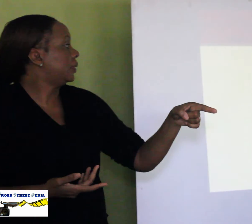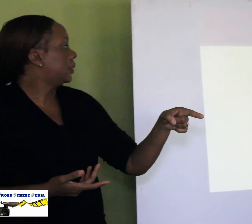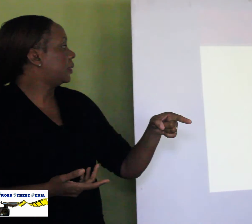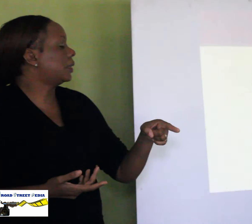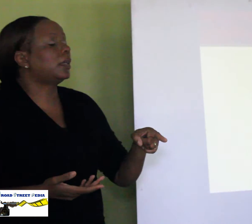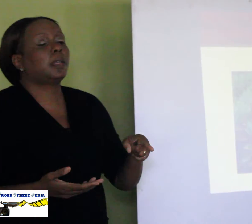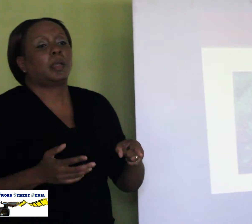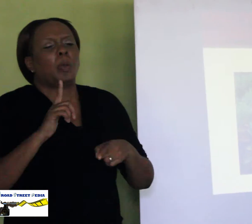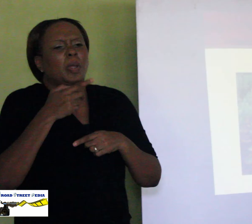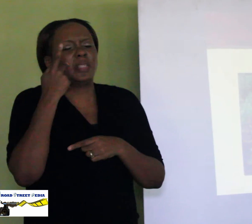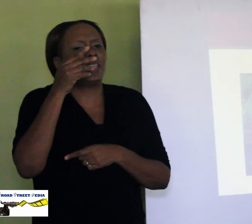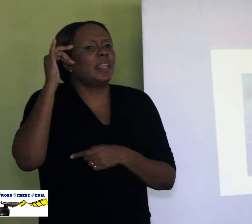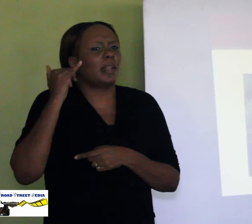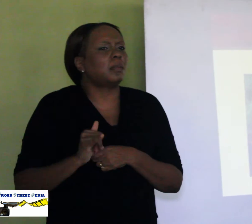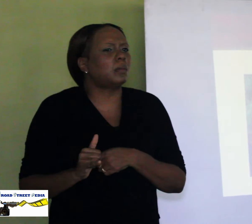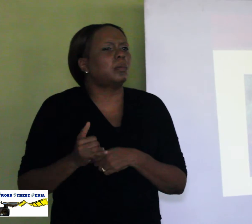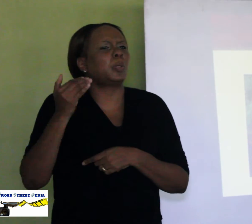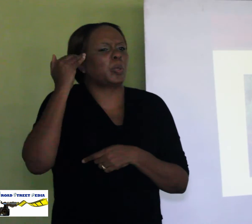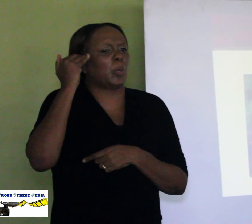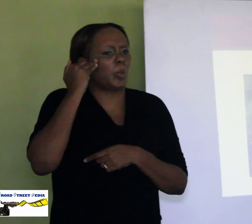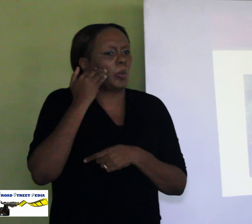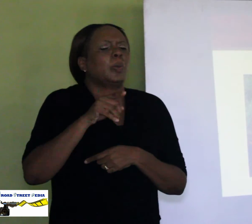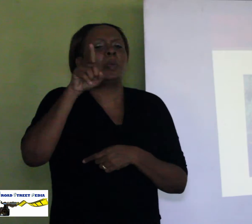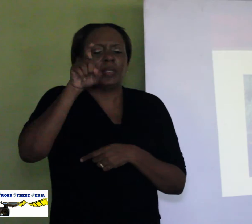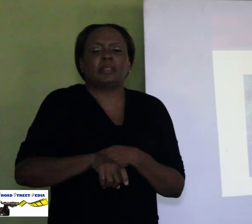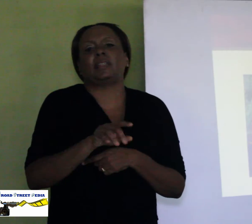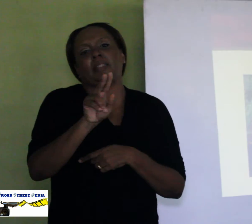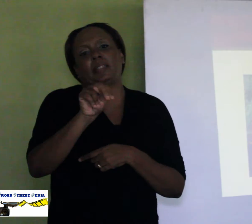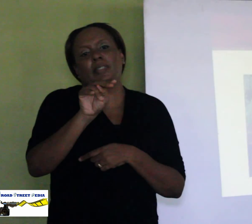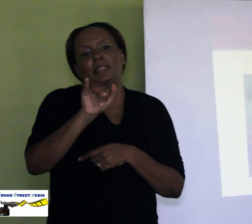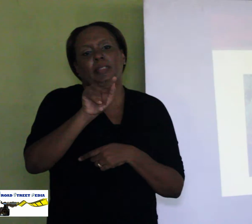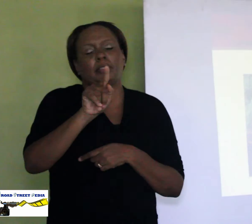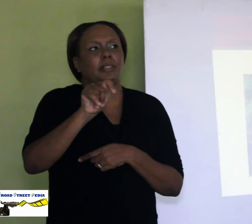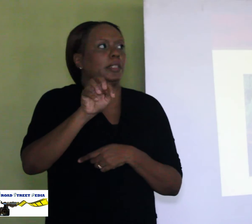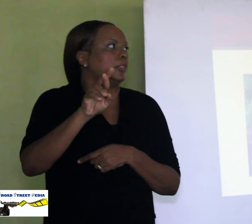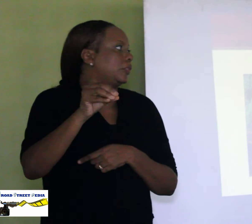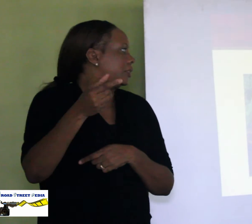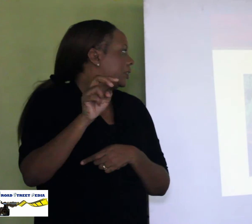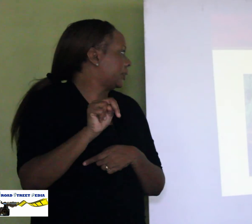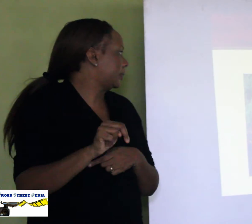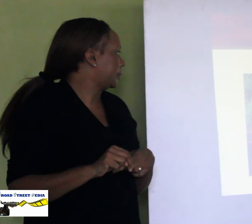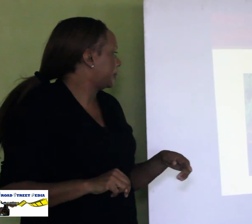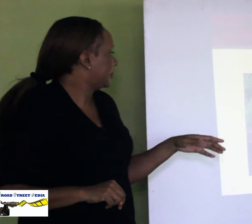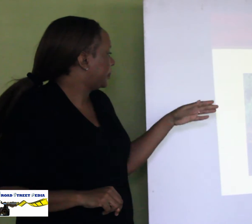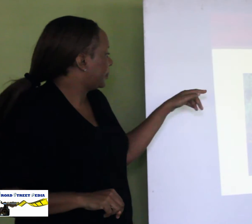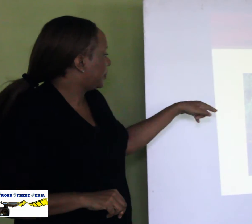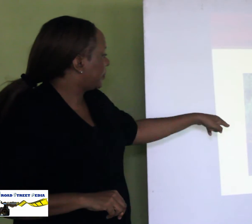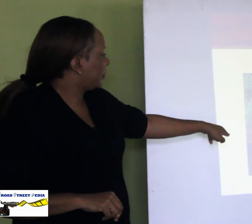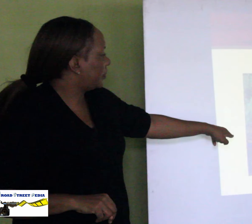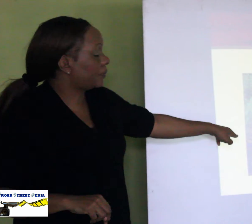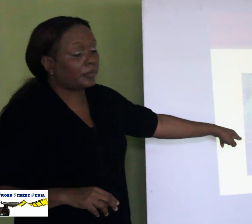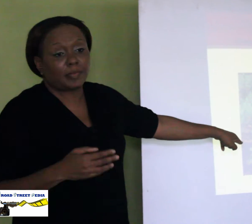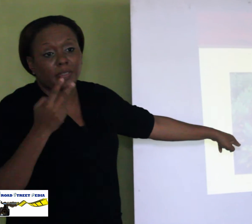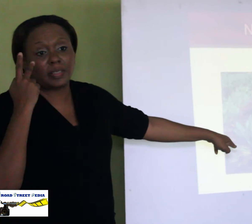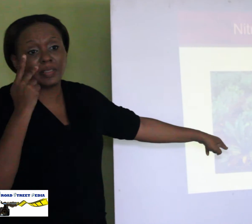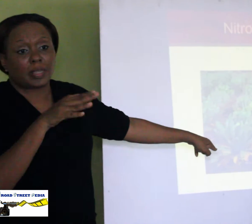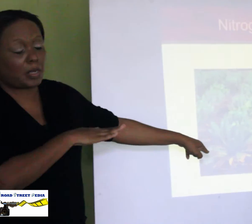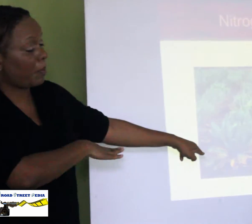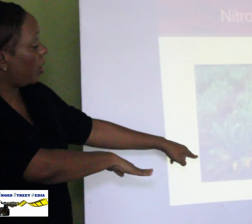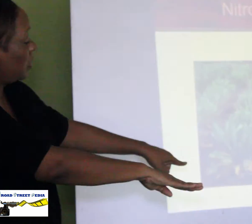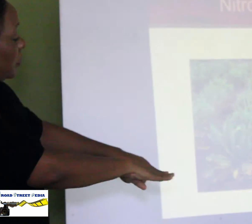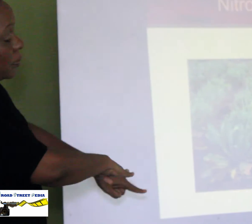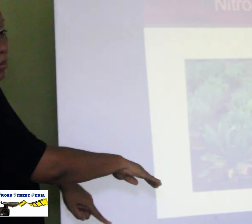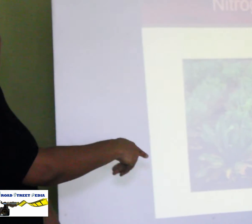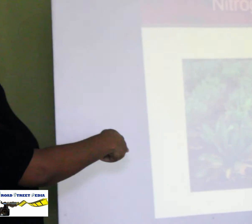what is lacking. And this sign is lacking nitrogen. Here in this slide, you can see at the bottom,